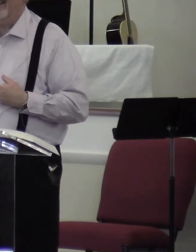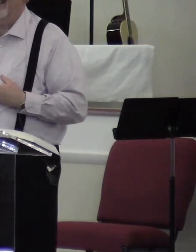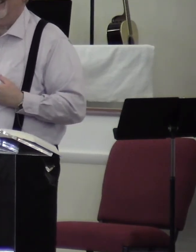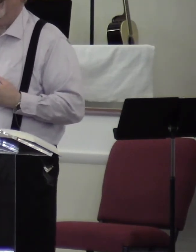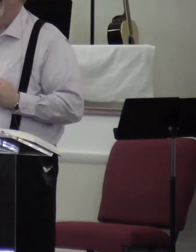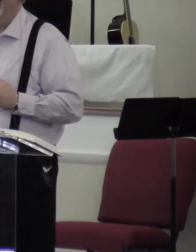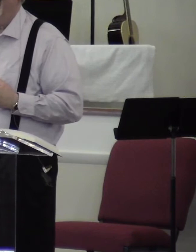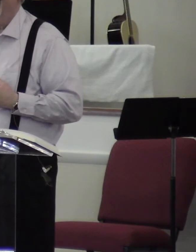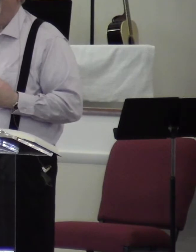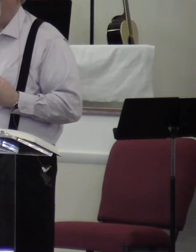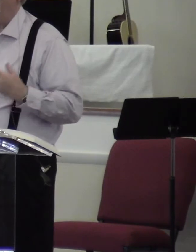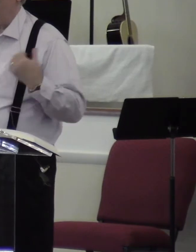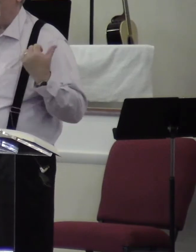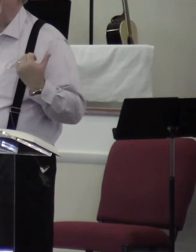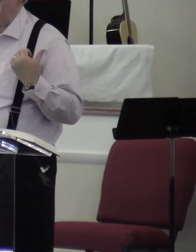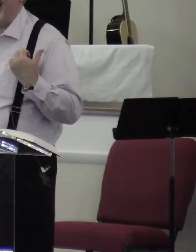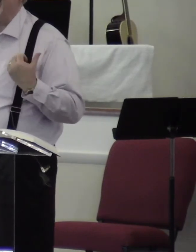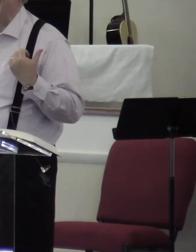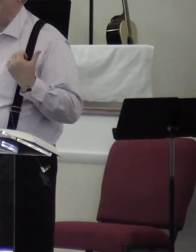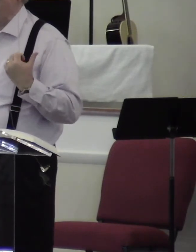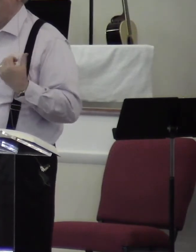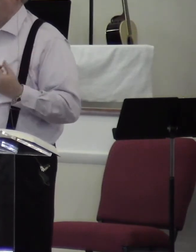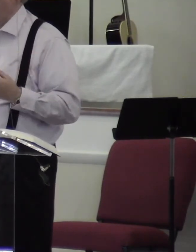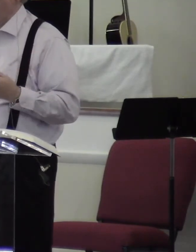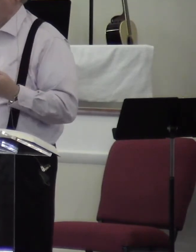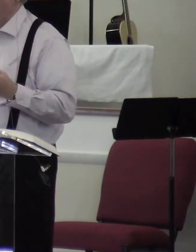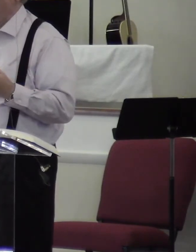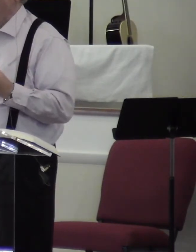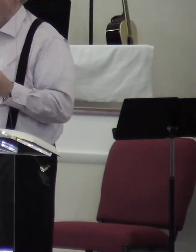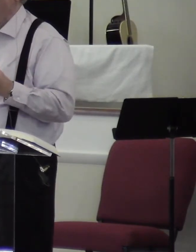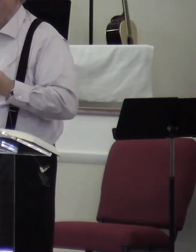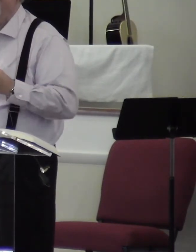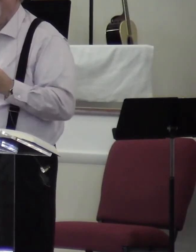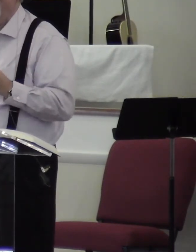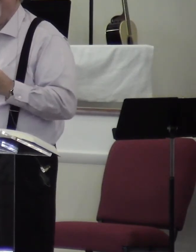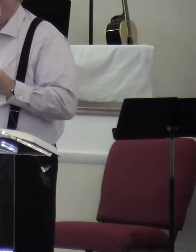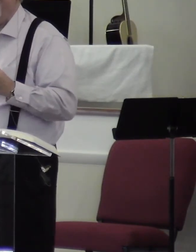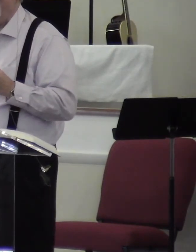you. I know somebody's listening.